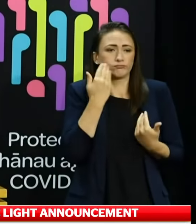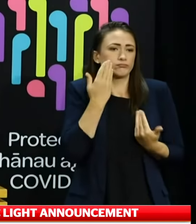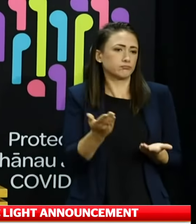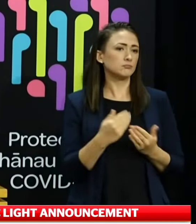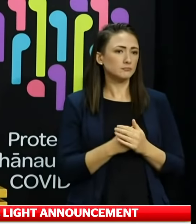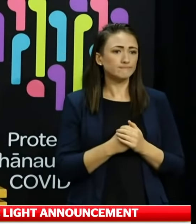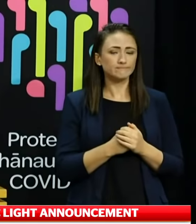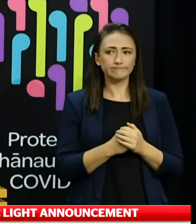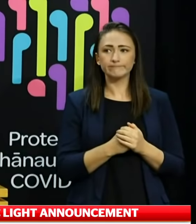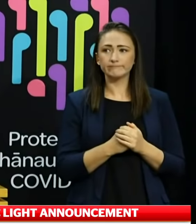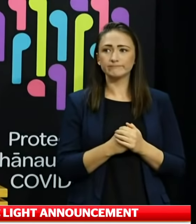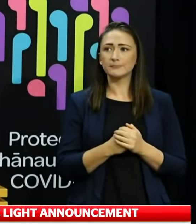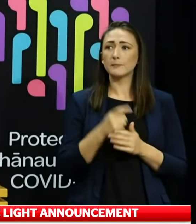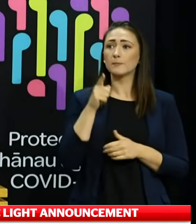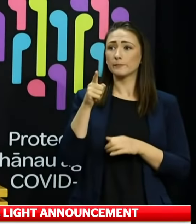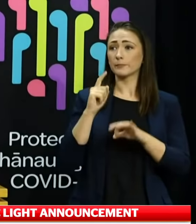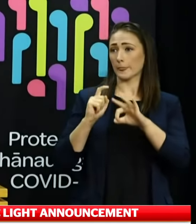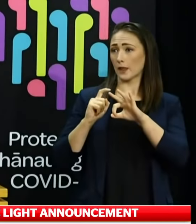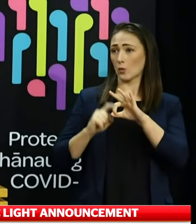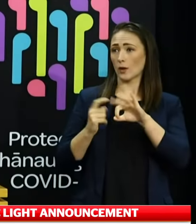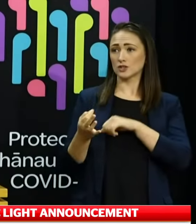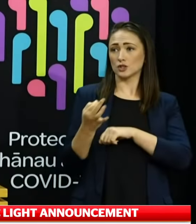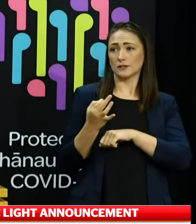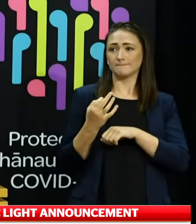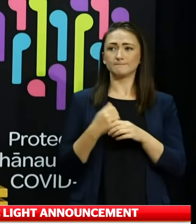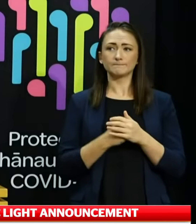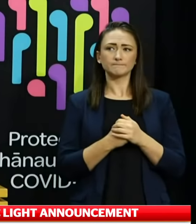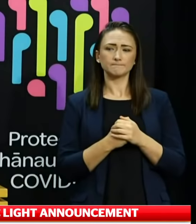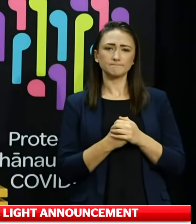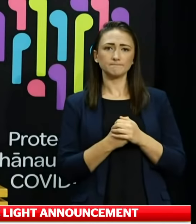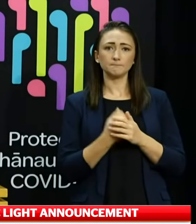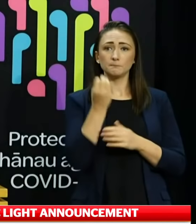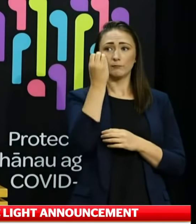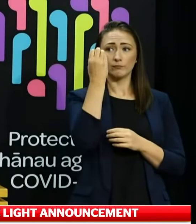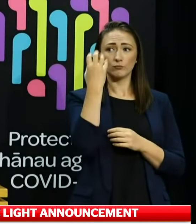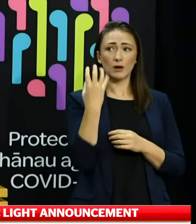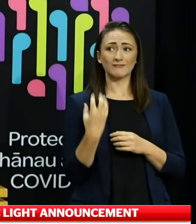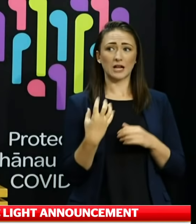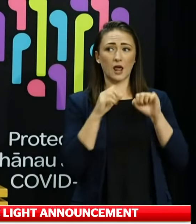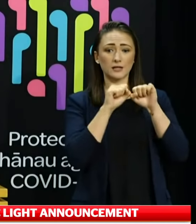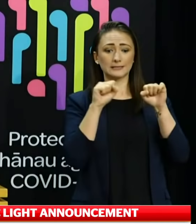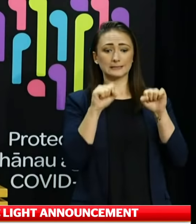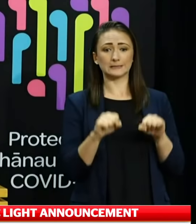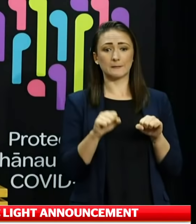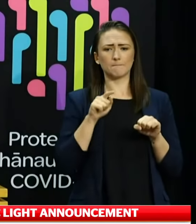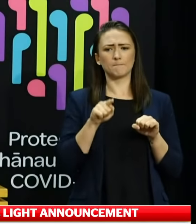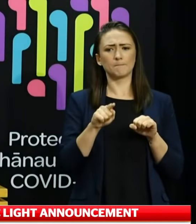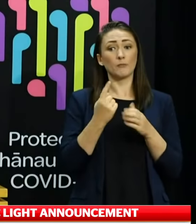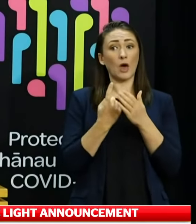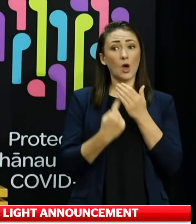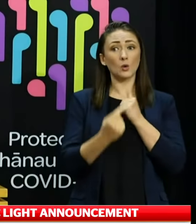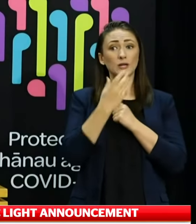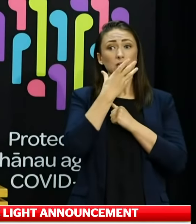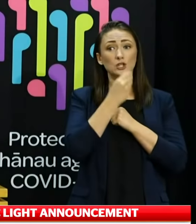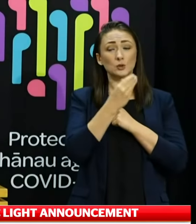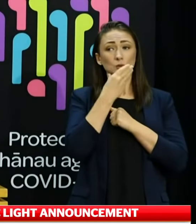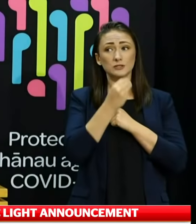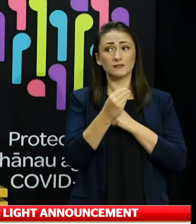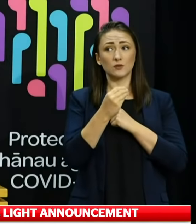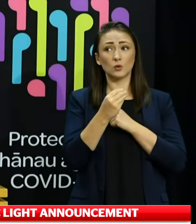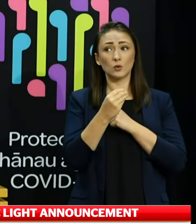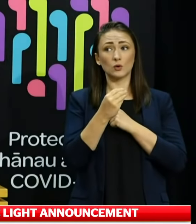Michael's question, the traffic light system, will it be specifically used for